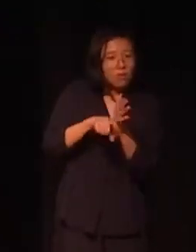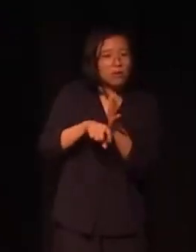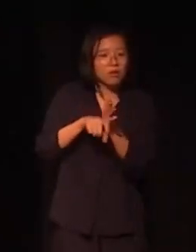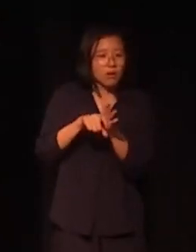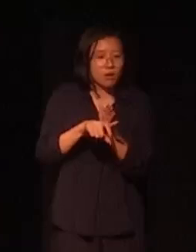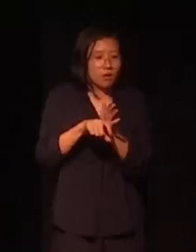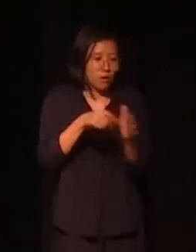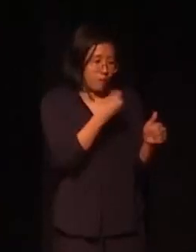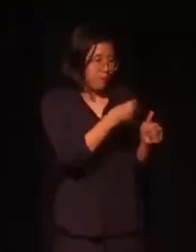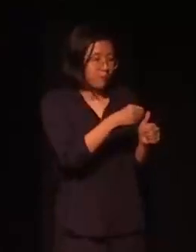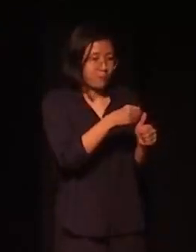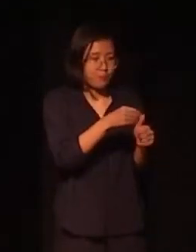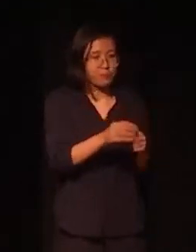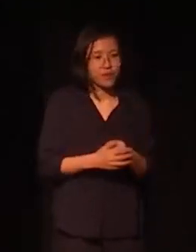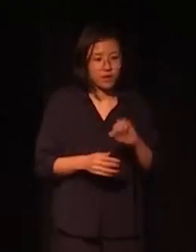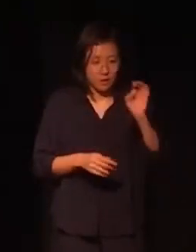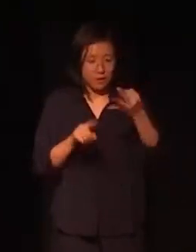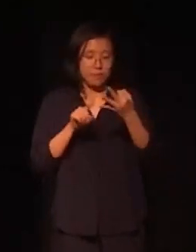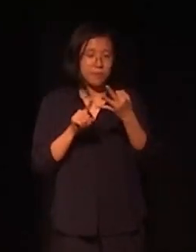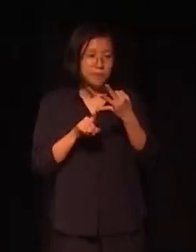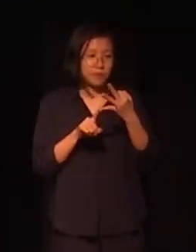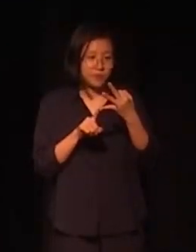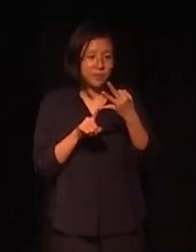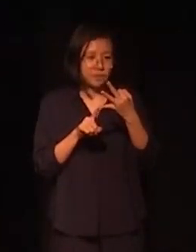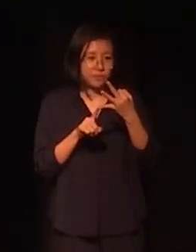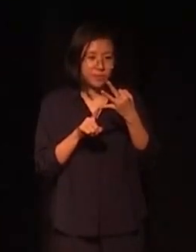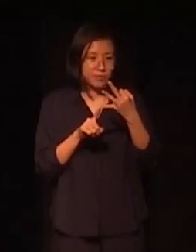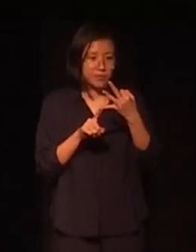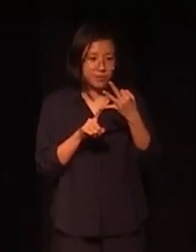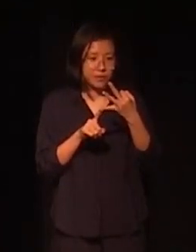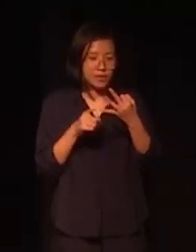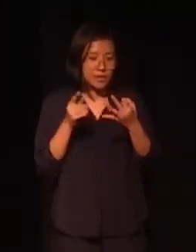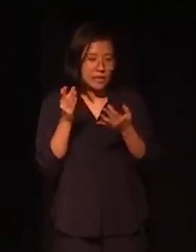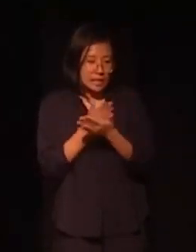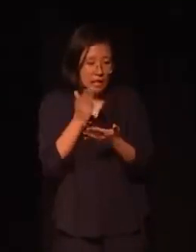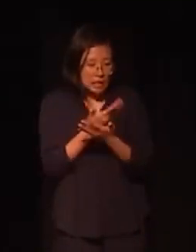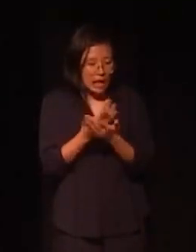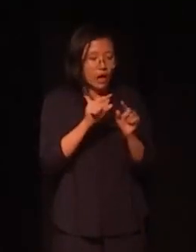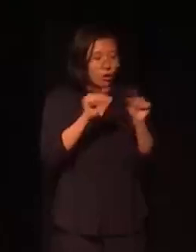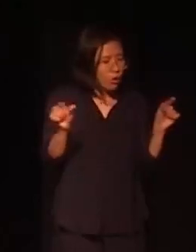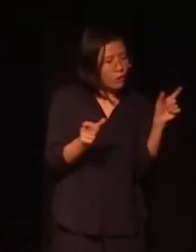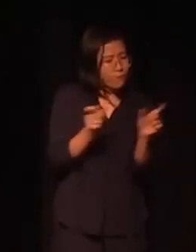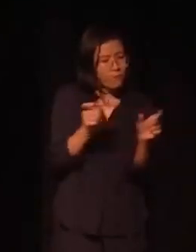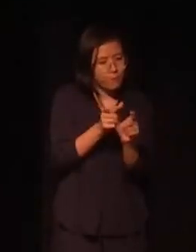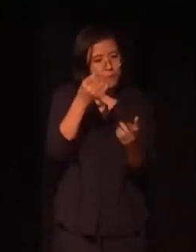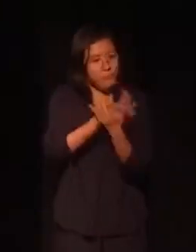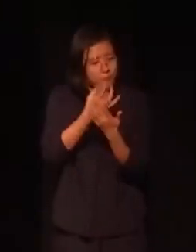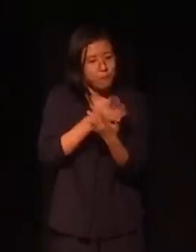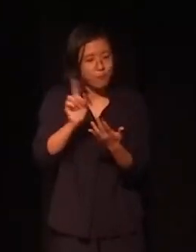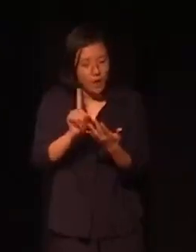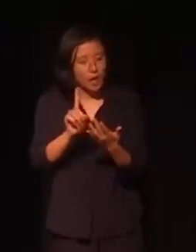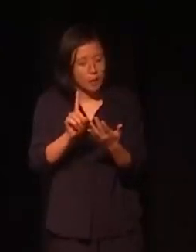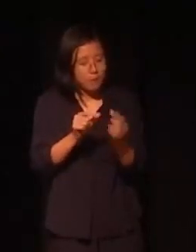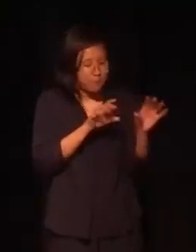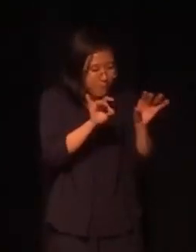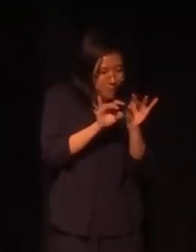use. And then to the third stage, we try to put in the sentence patterns into the system, so